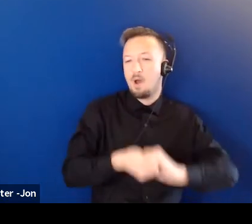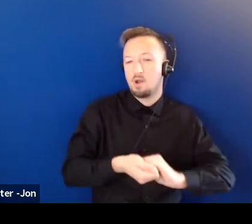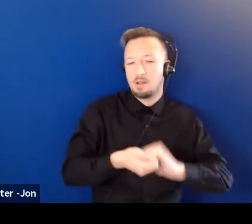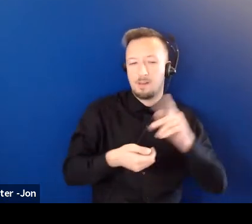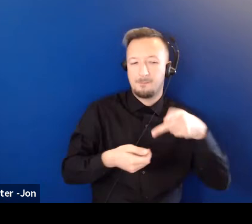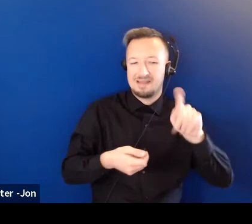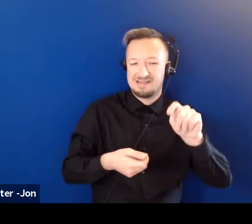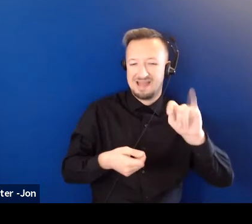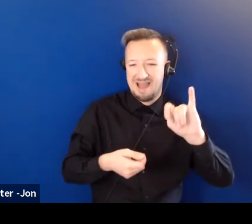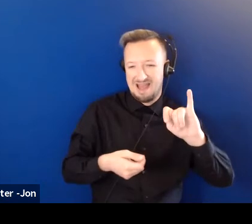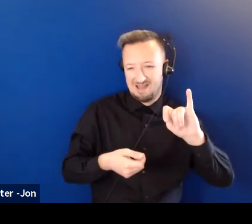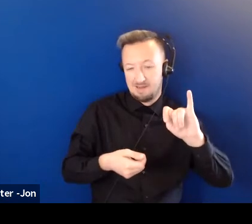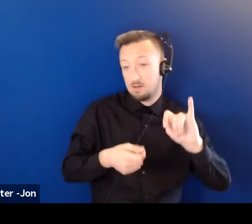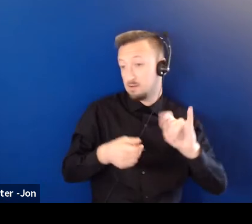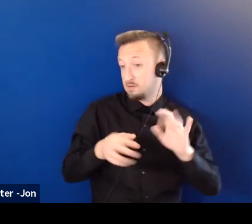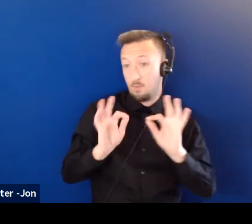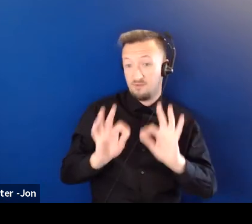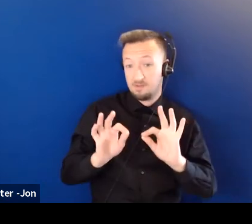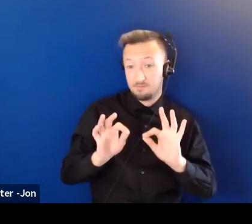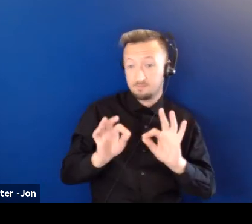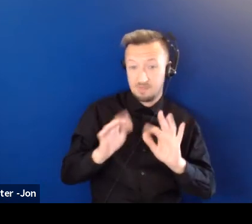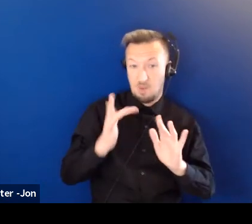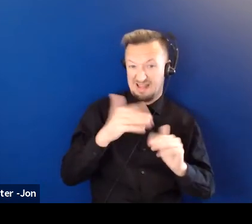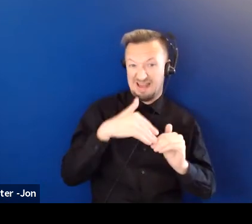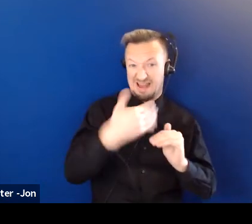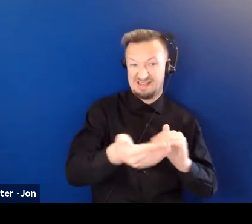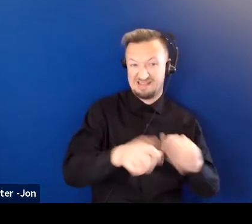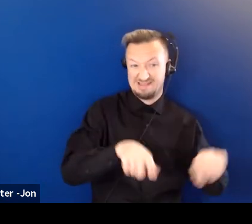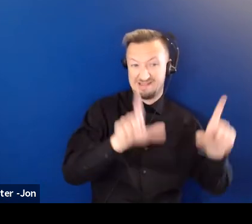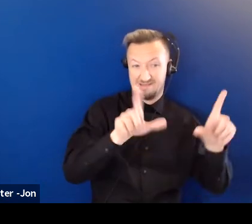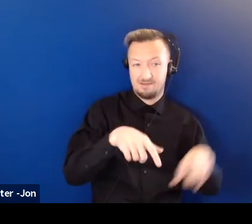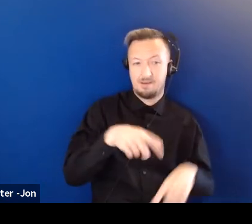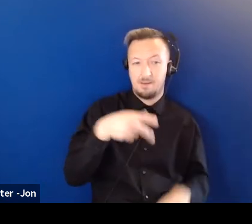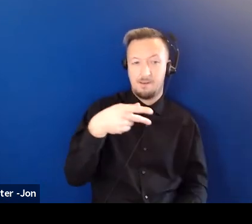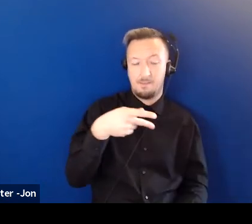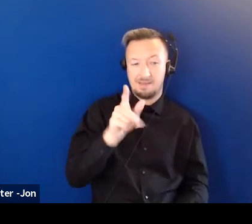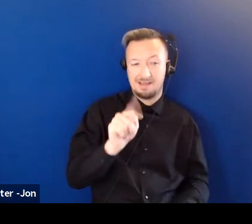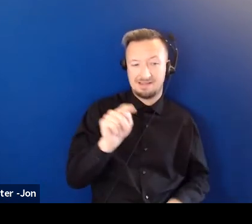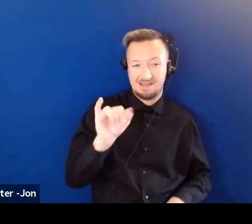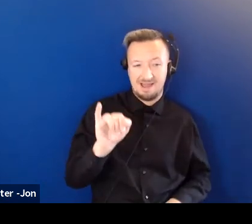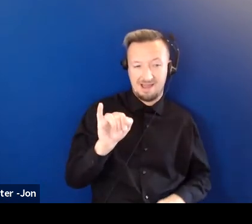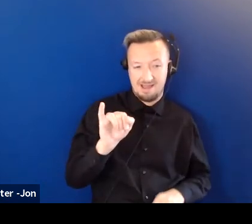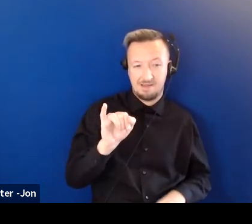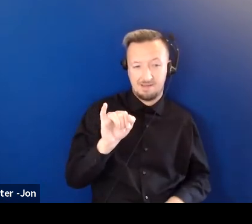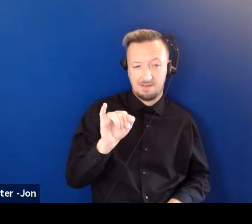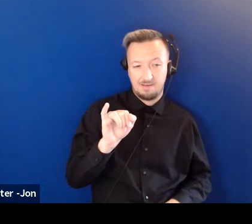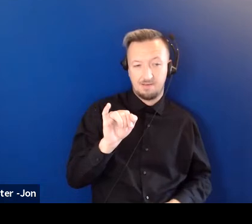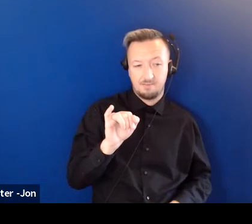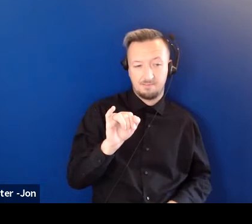PTI, which is perfect because I have that on the next slide. Thank you for that transition. So